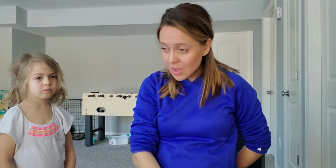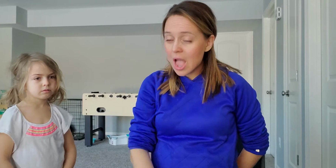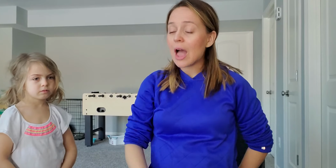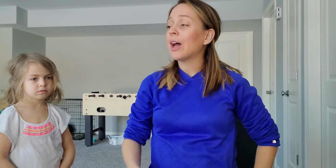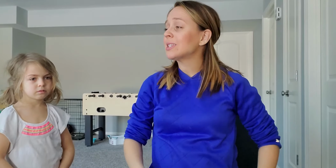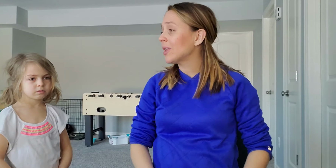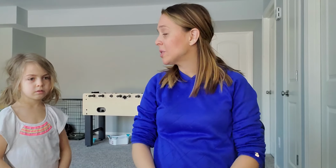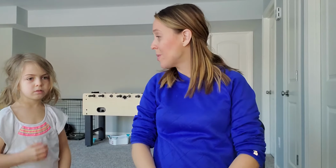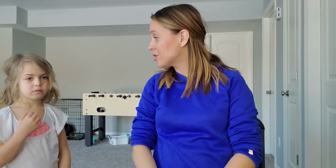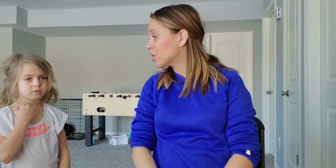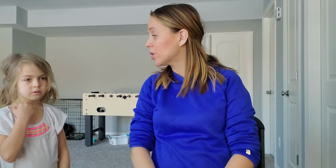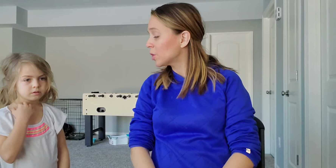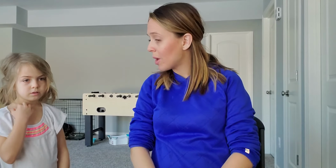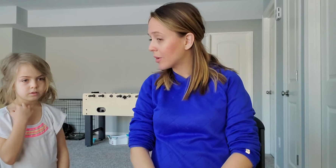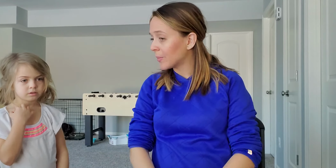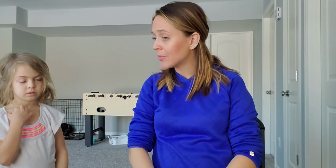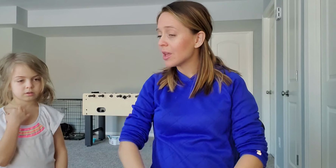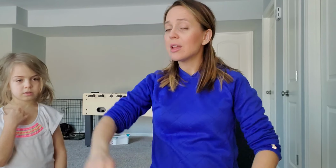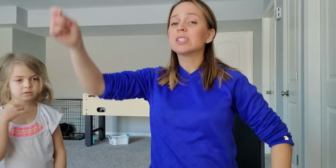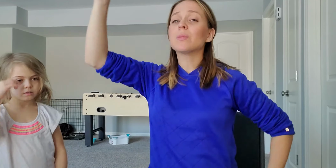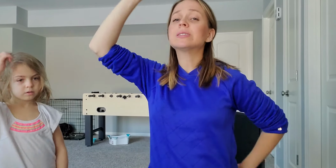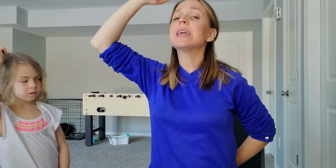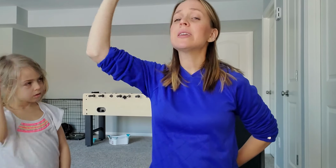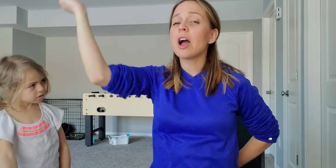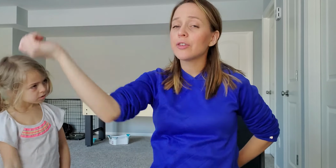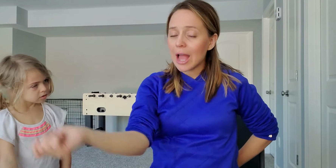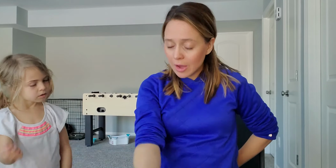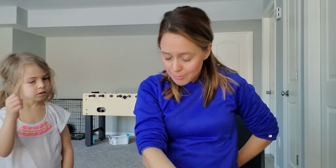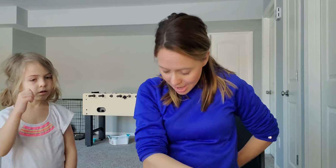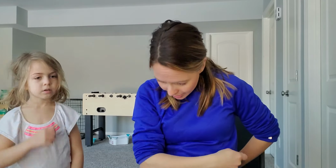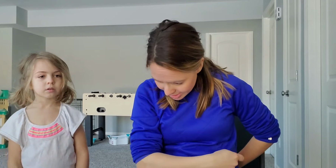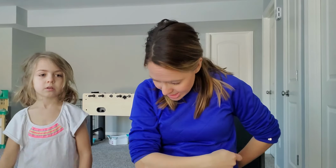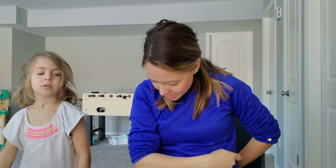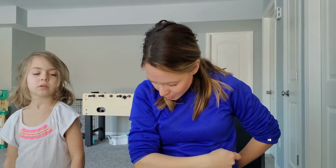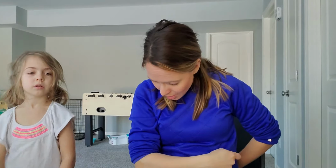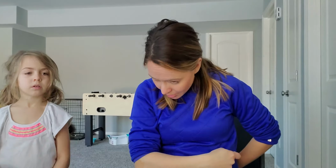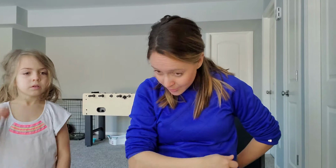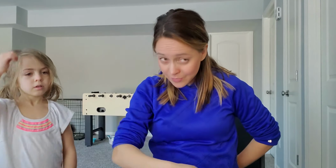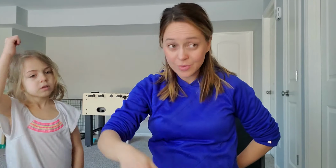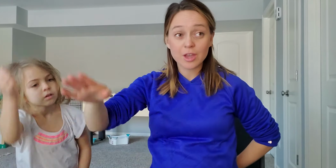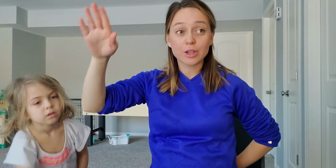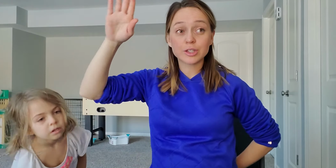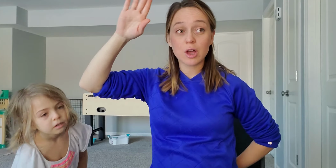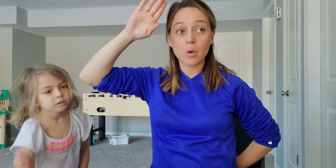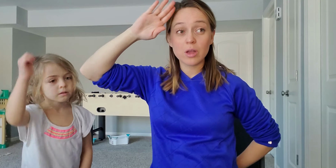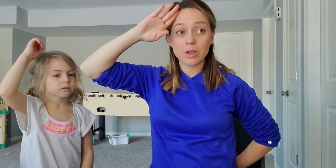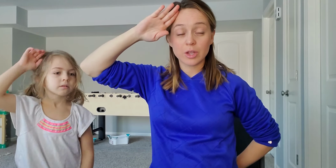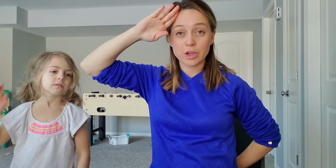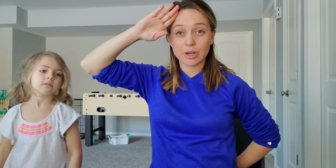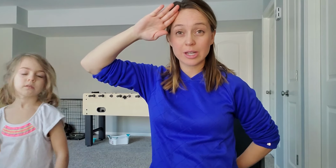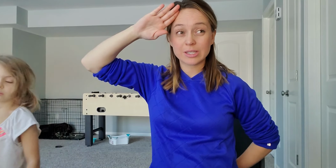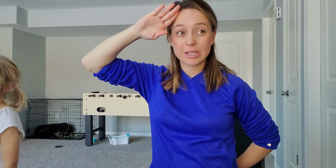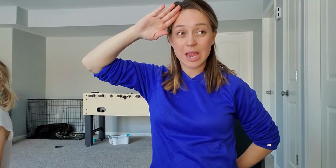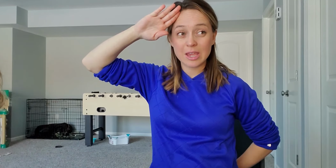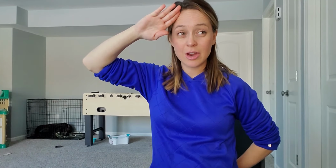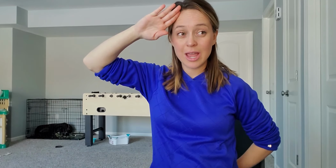Mm-hmm. That's how I like to imagine the word you're welcome. Someone taking off your hat and bowing and saying you're welcome. You're welcome. So you're gonna take your hand